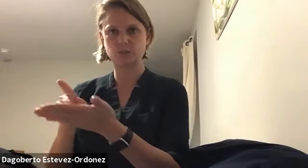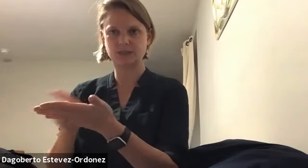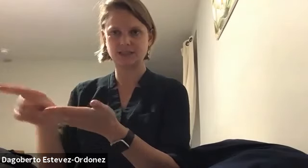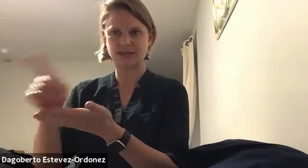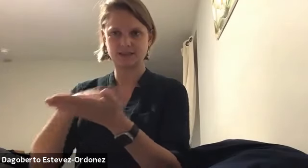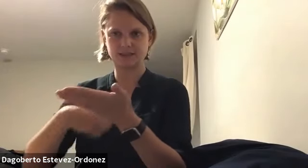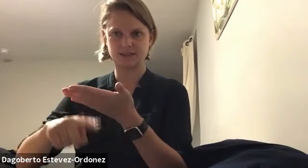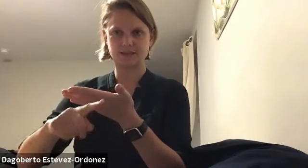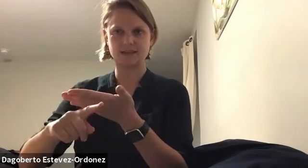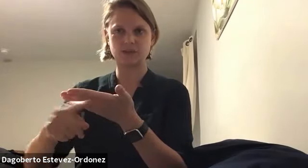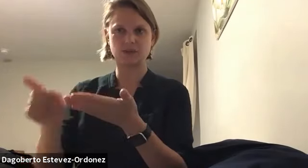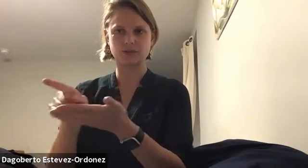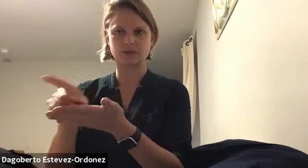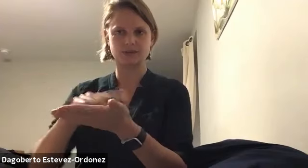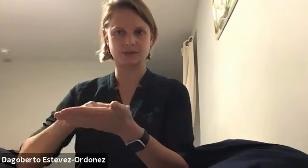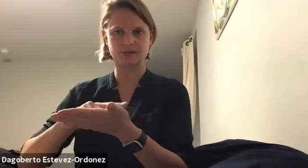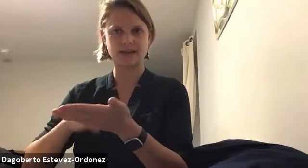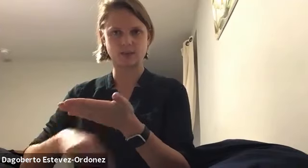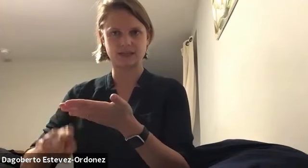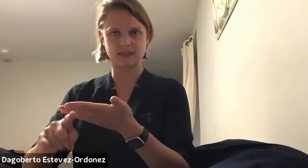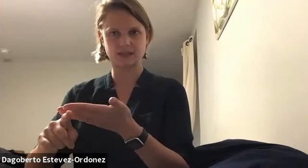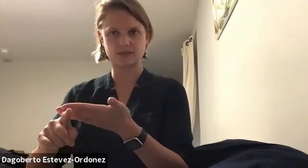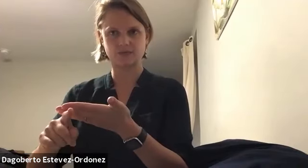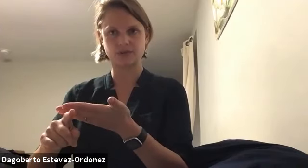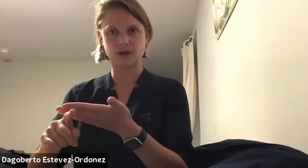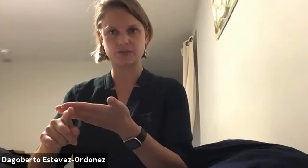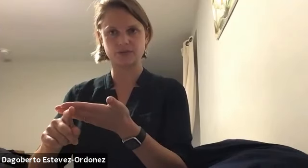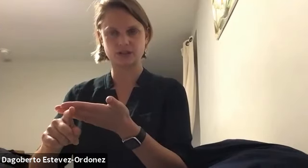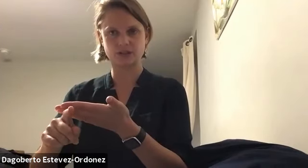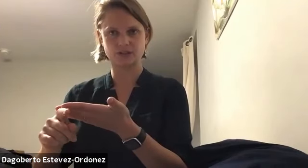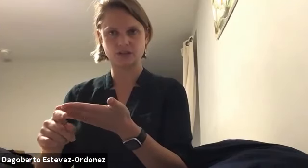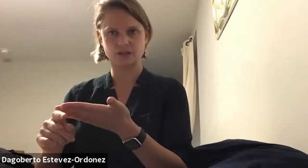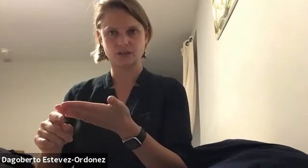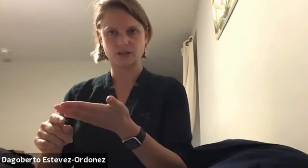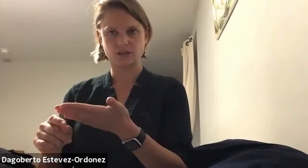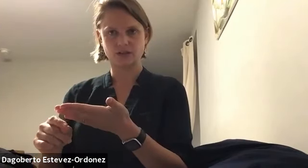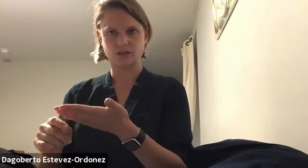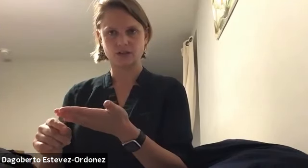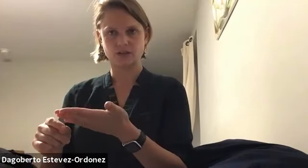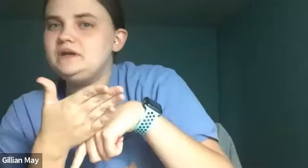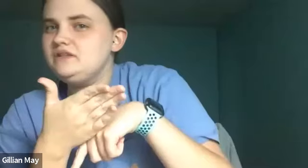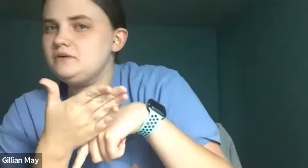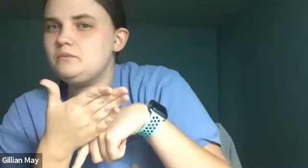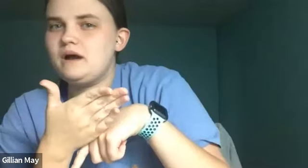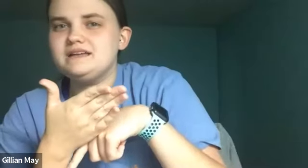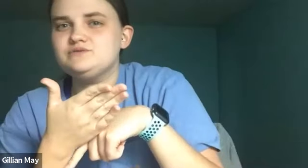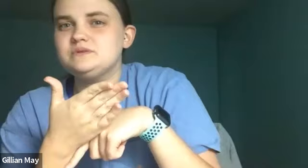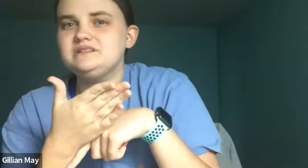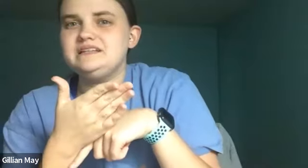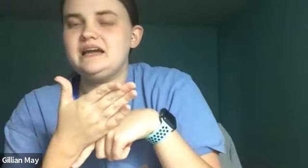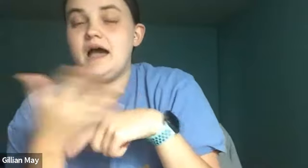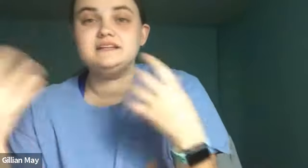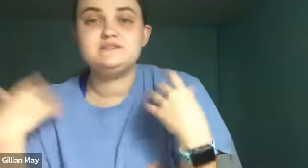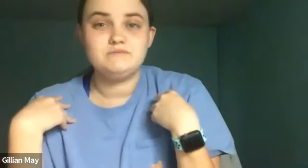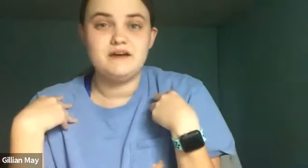when we did like the next week, it went that way, didn't it? For the other version? Yeah. So neither way is really, at least from I've